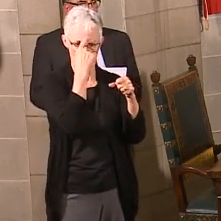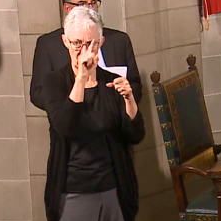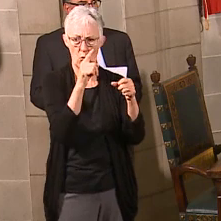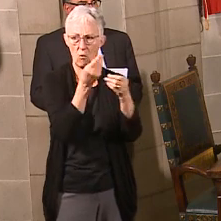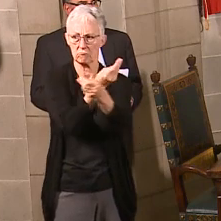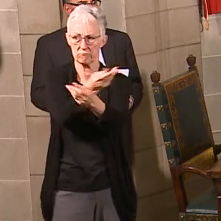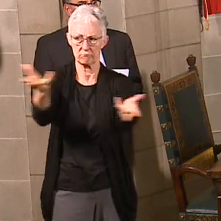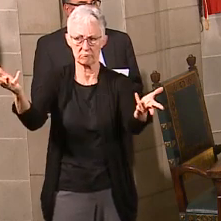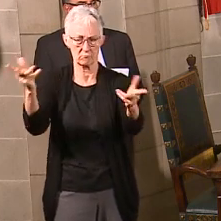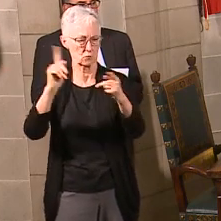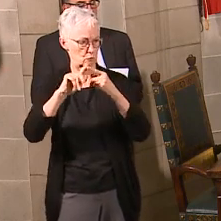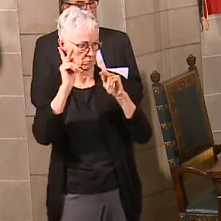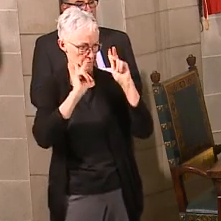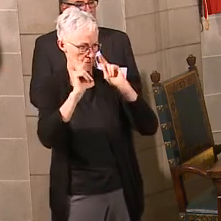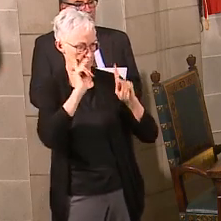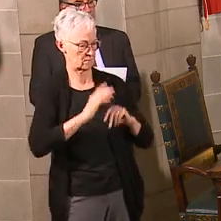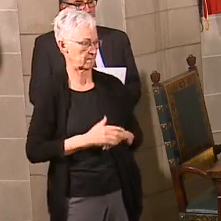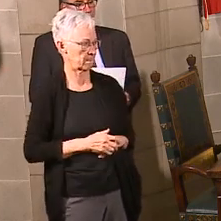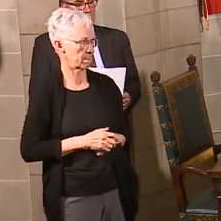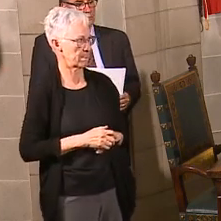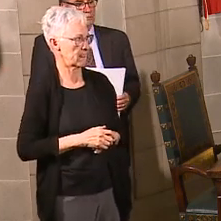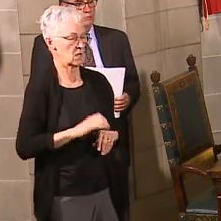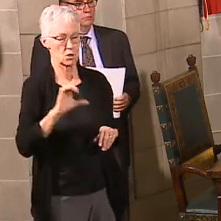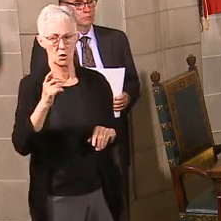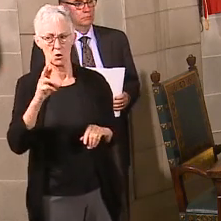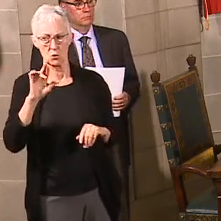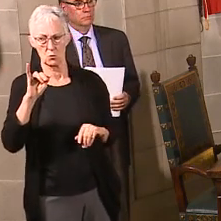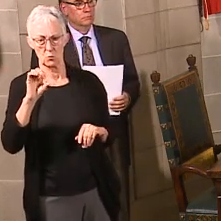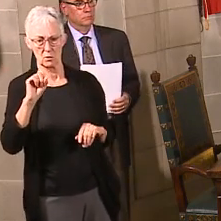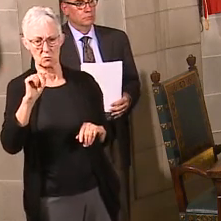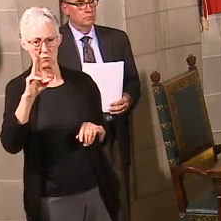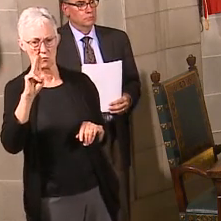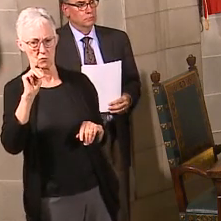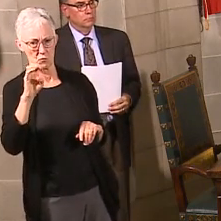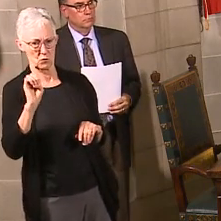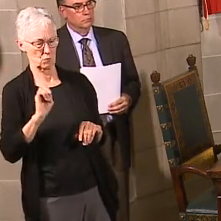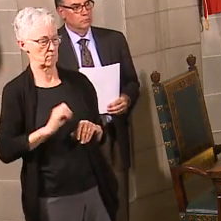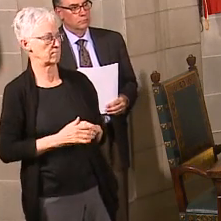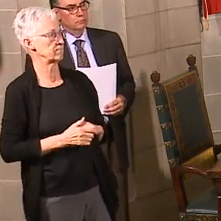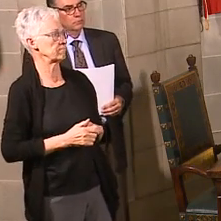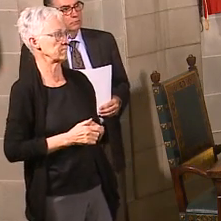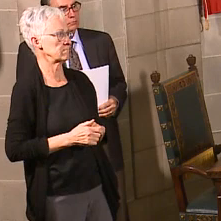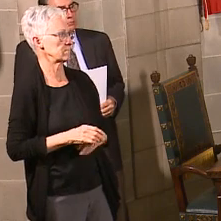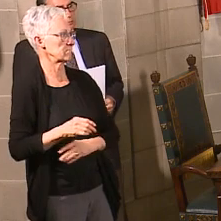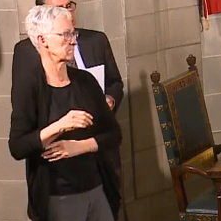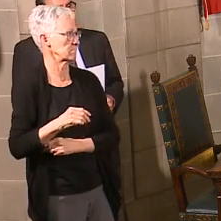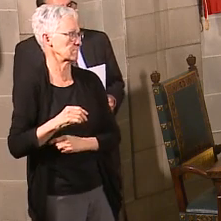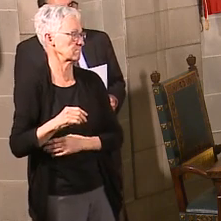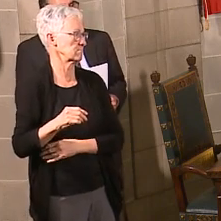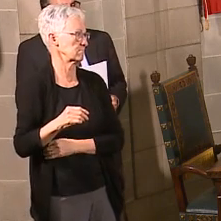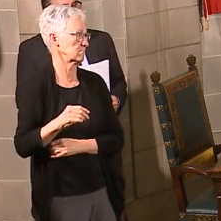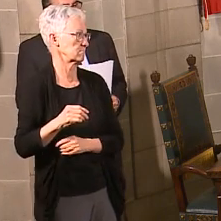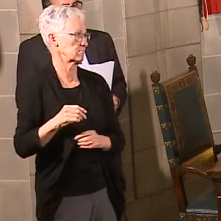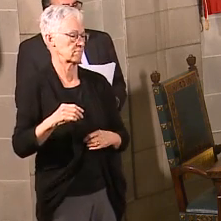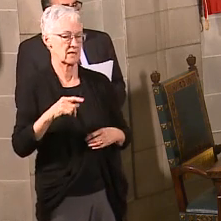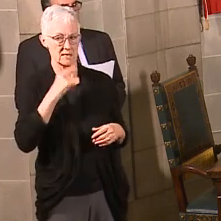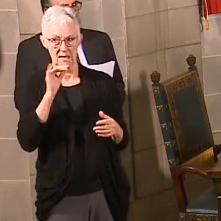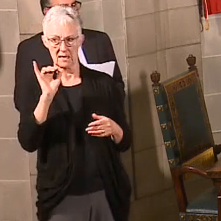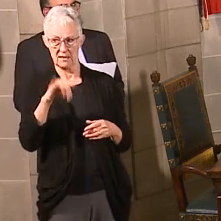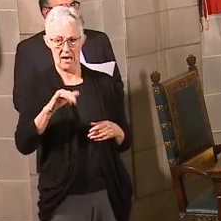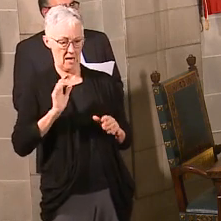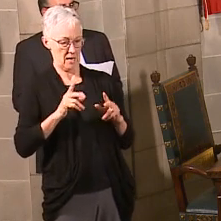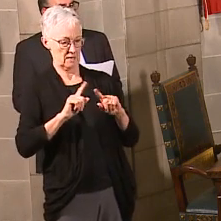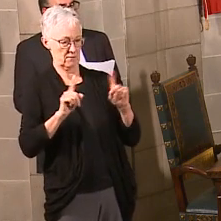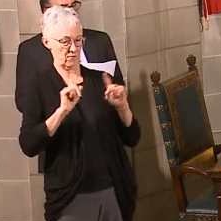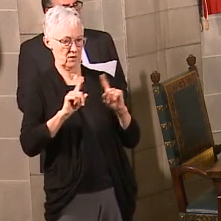Chris Stoom from NTV, what kind of crisis communication elements have been put in place? How has that been operated inside of the different health